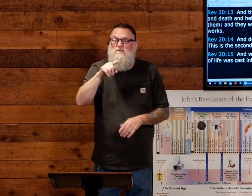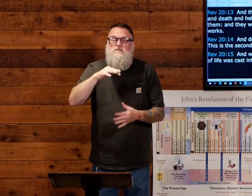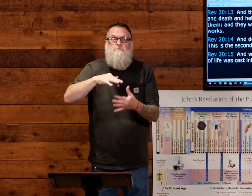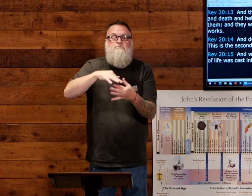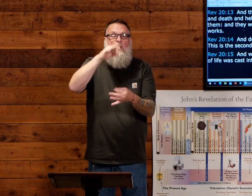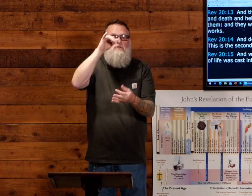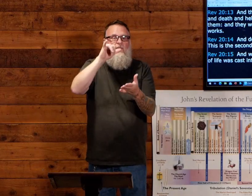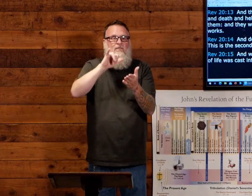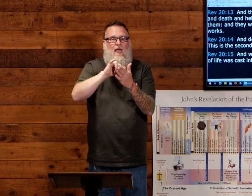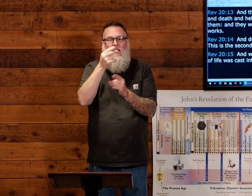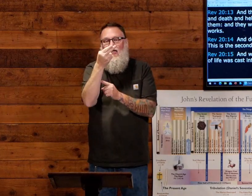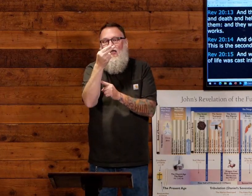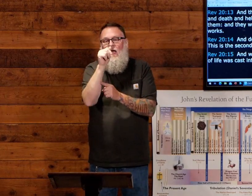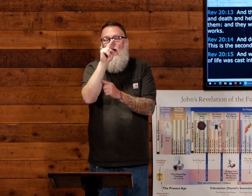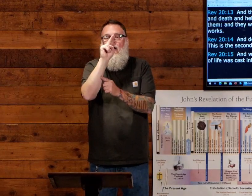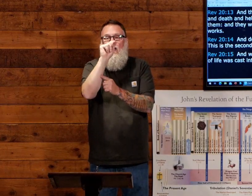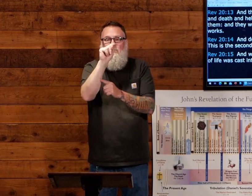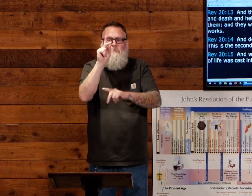Said those